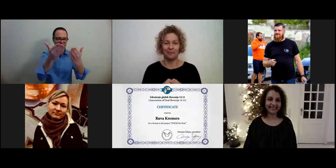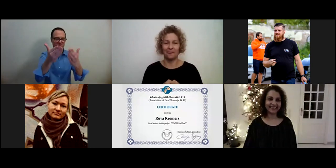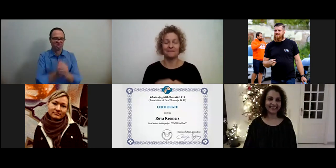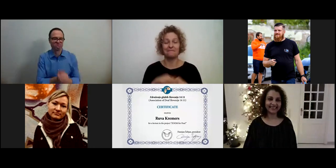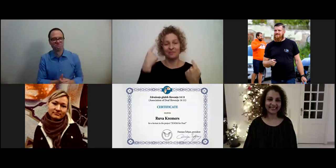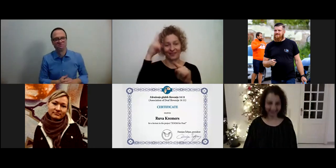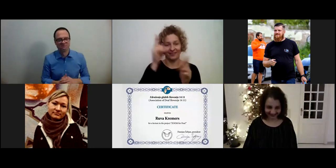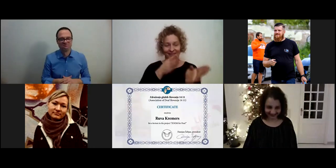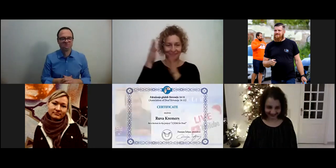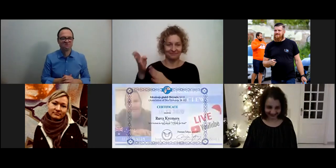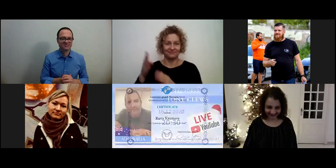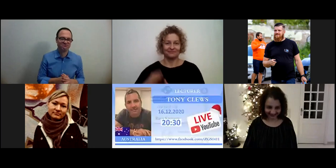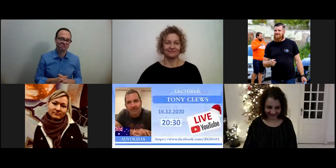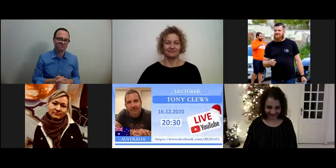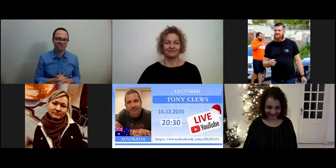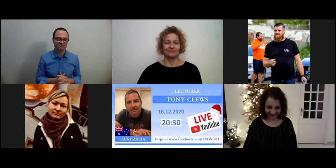Ruda.